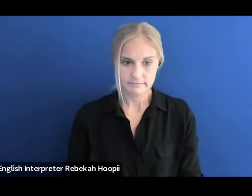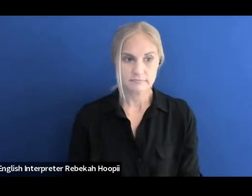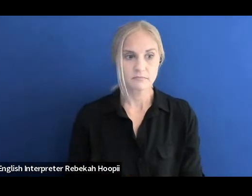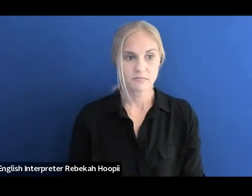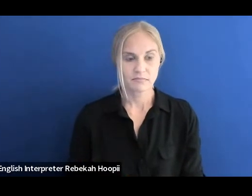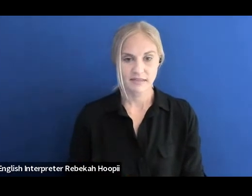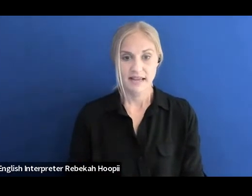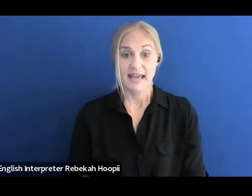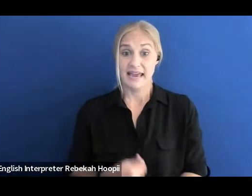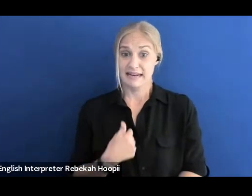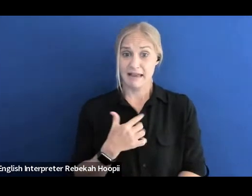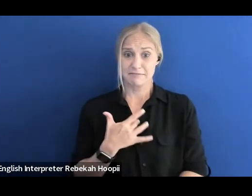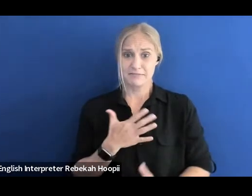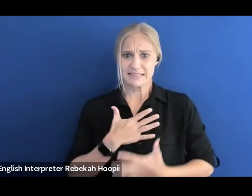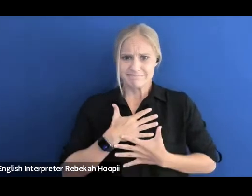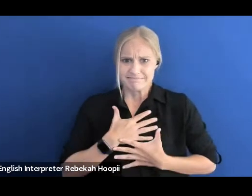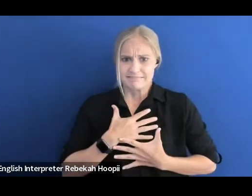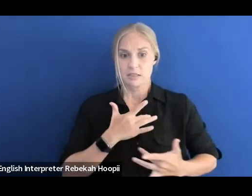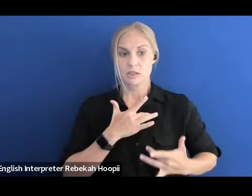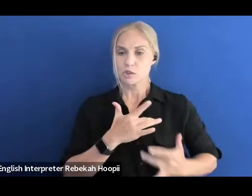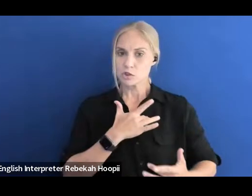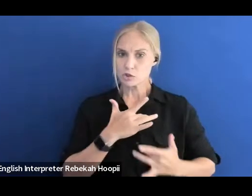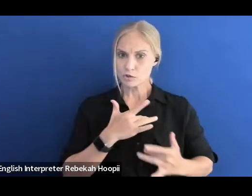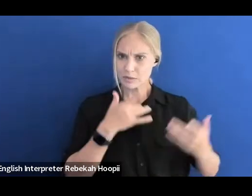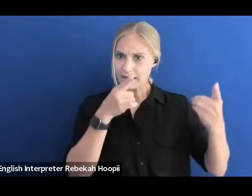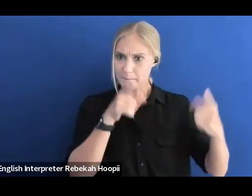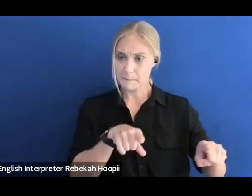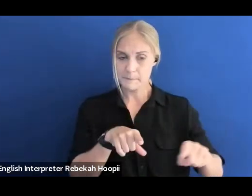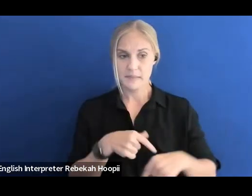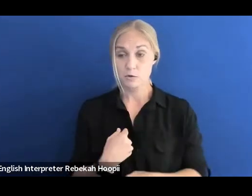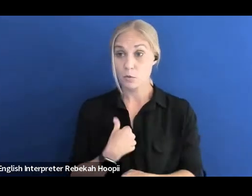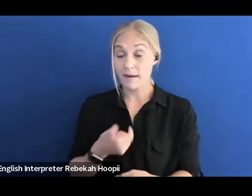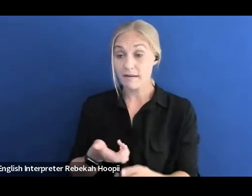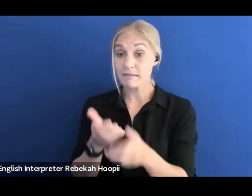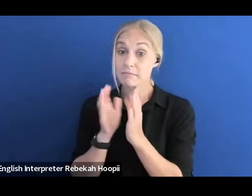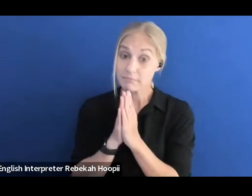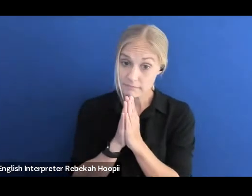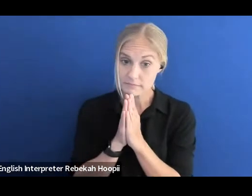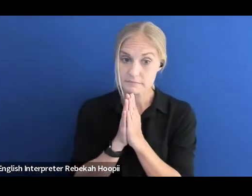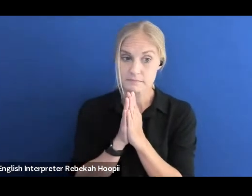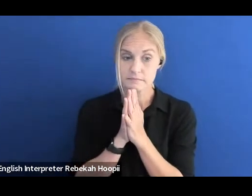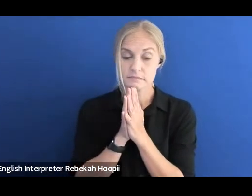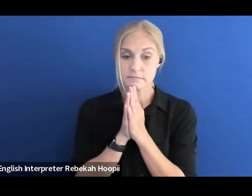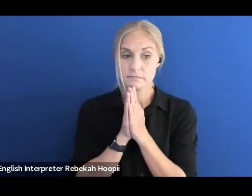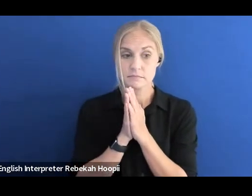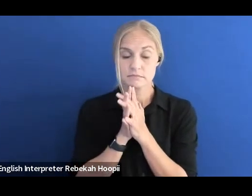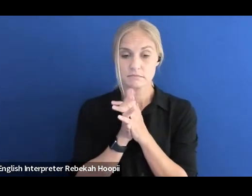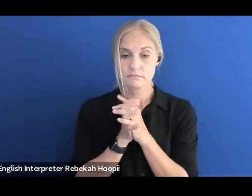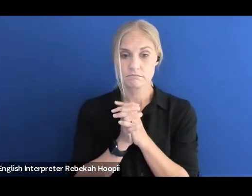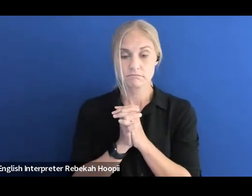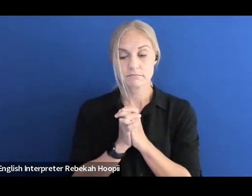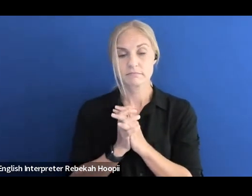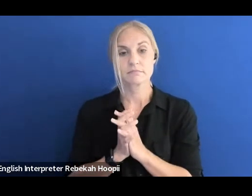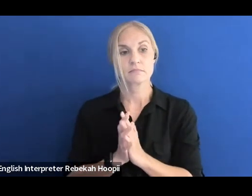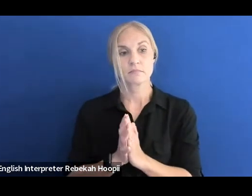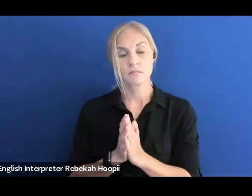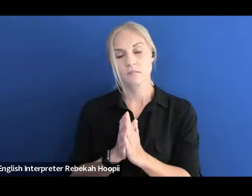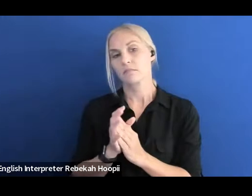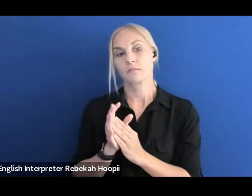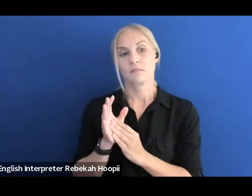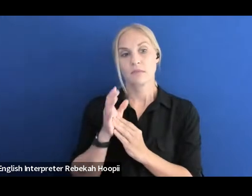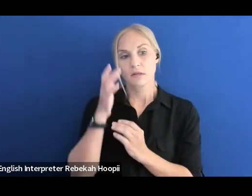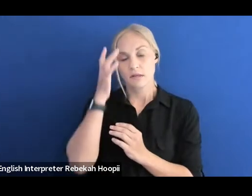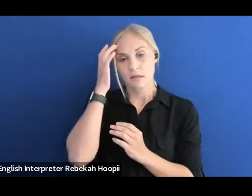it's really concerning, and so I'm asking that a noise study